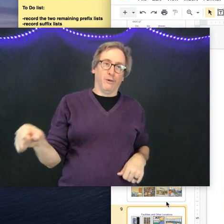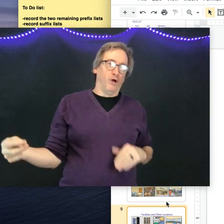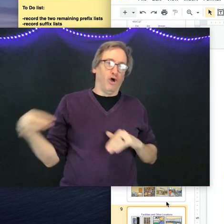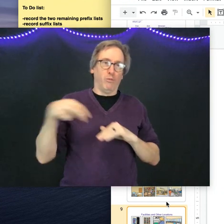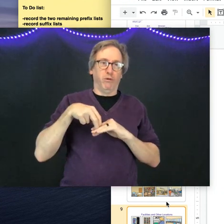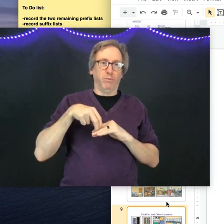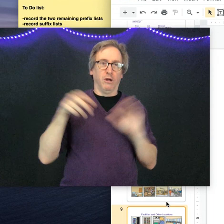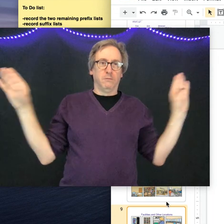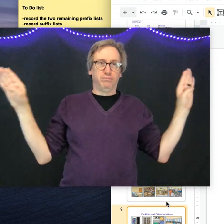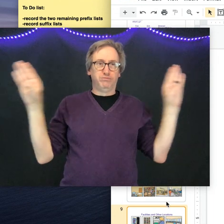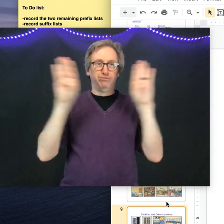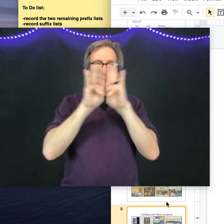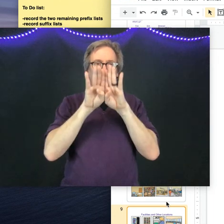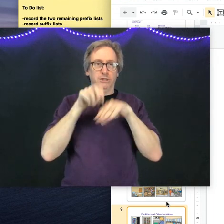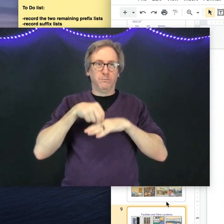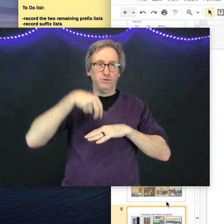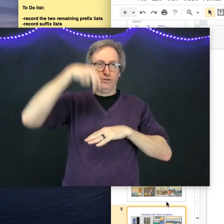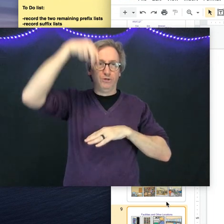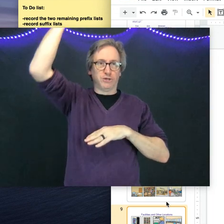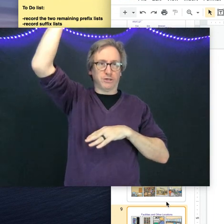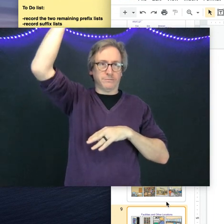Boop, boop.